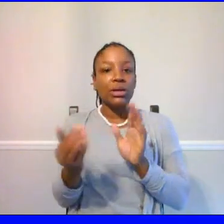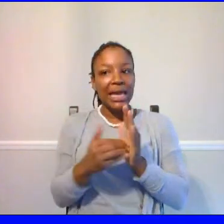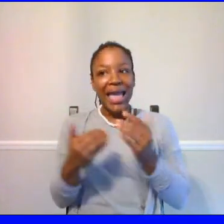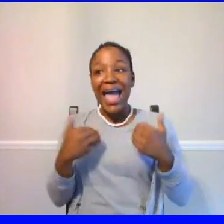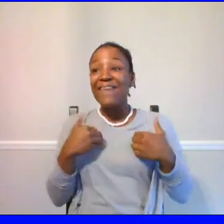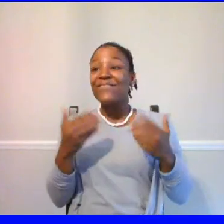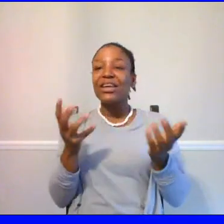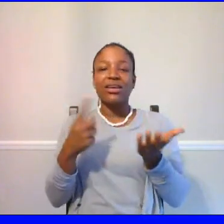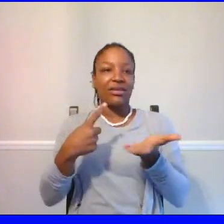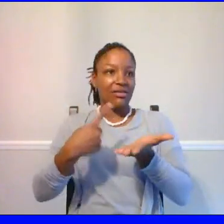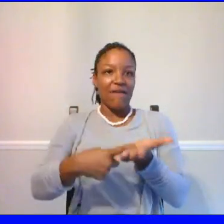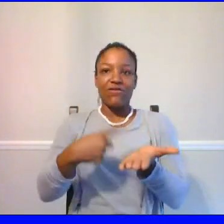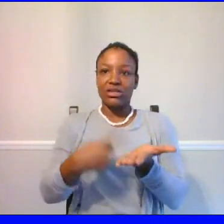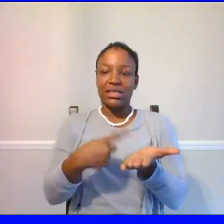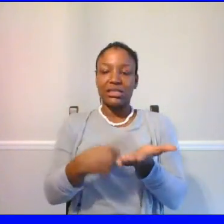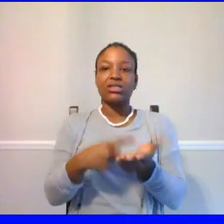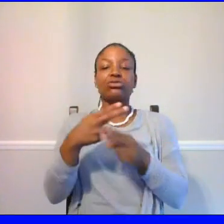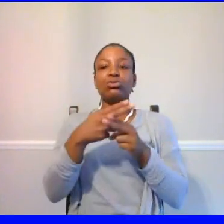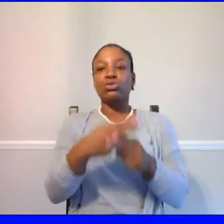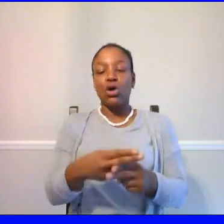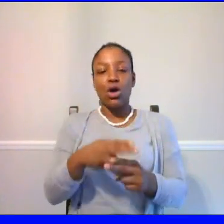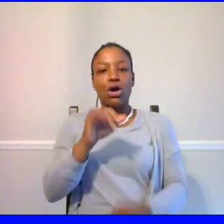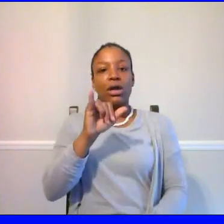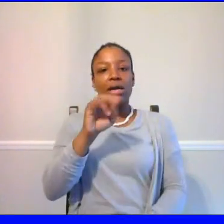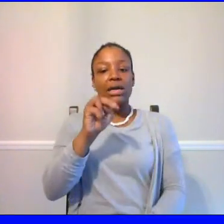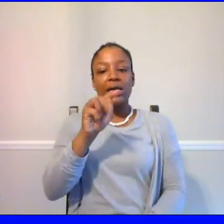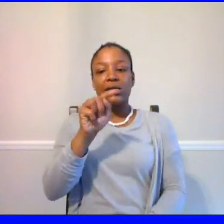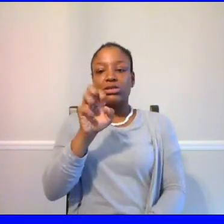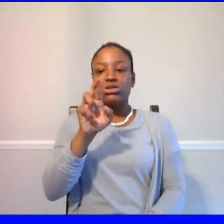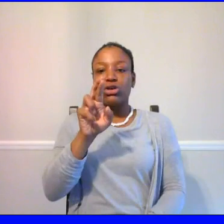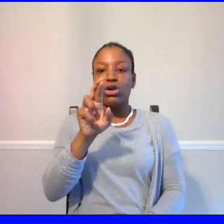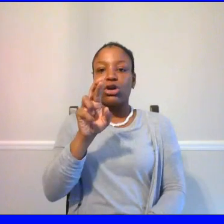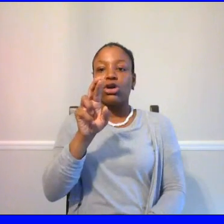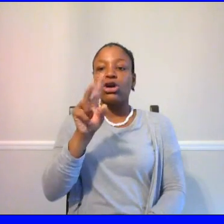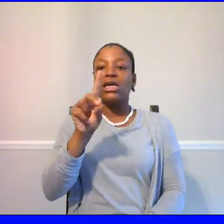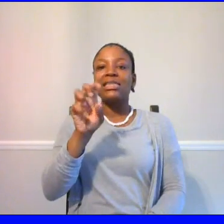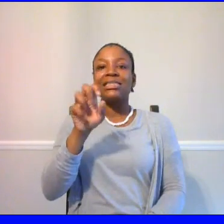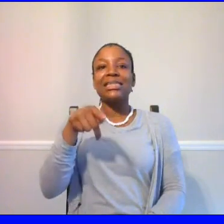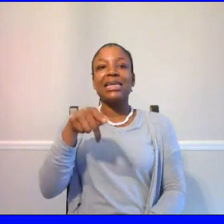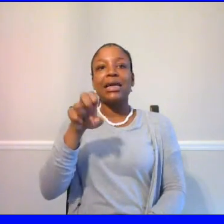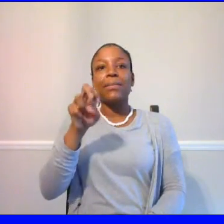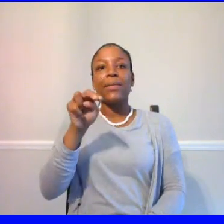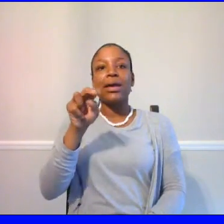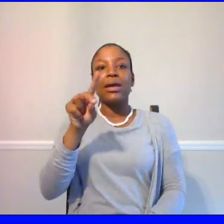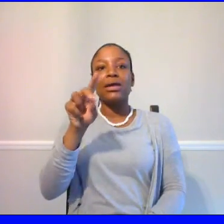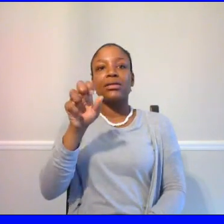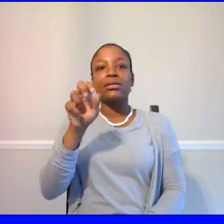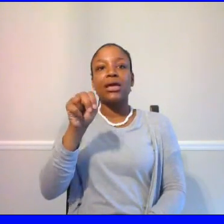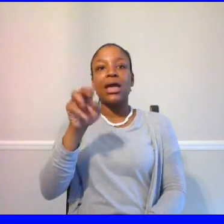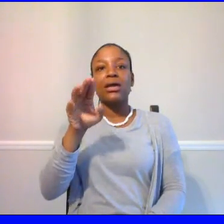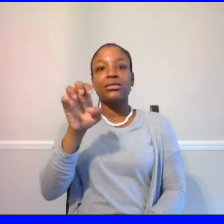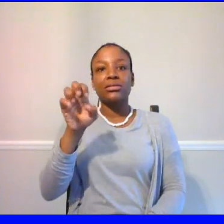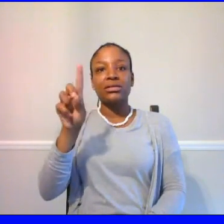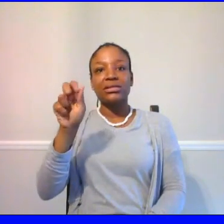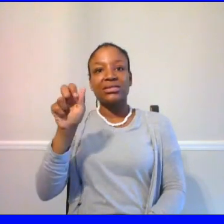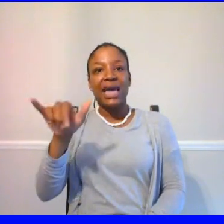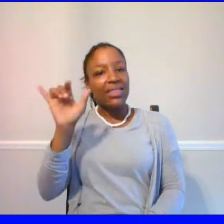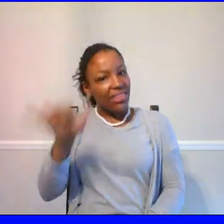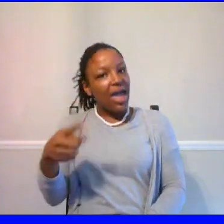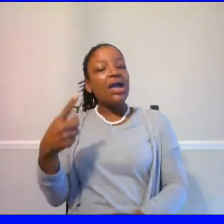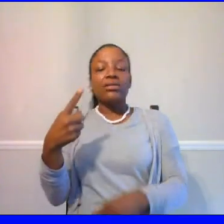was Interdependence Day, which felt really appropriate in so many ways at that